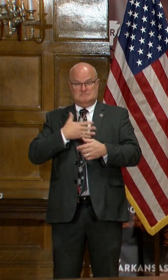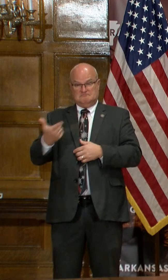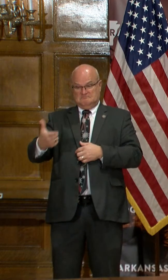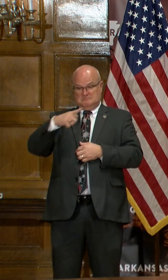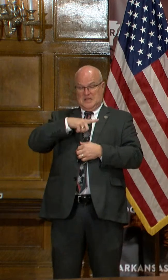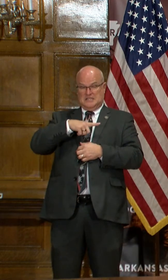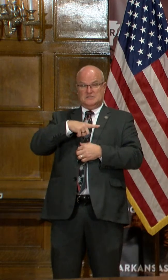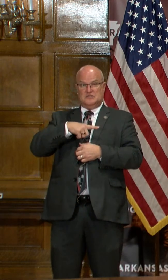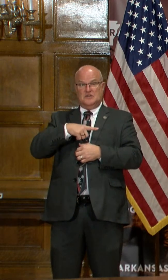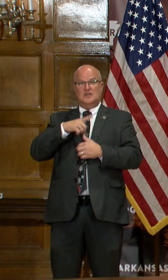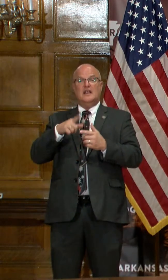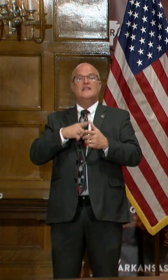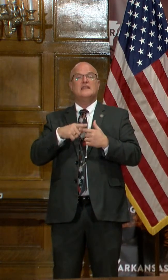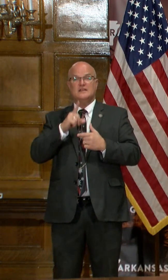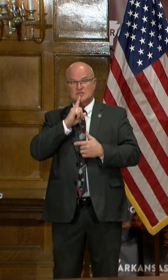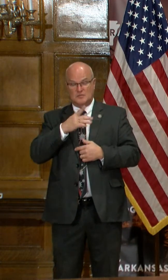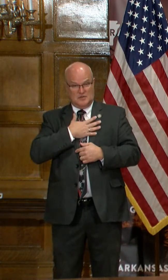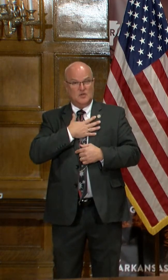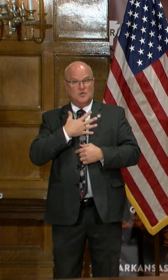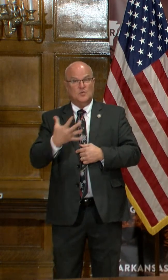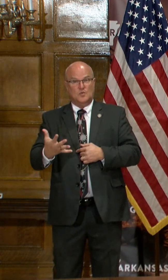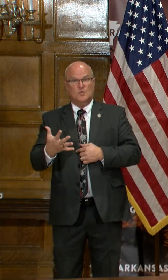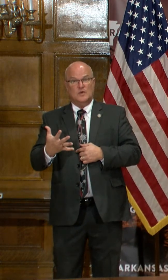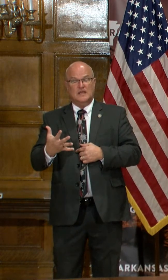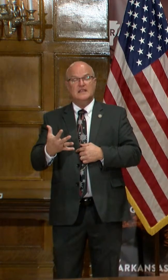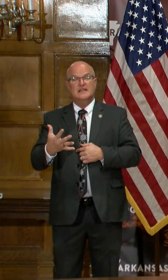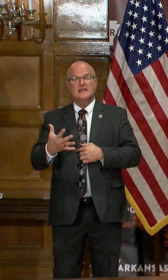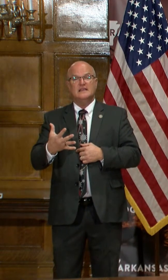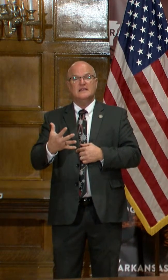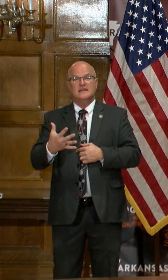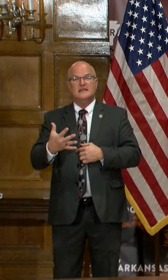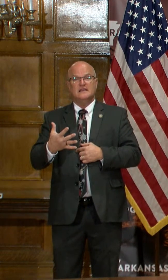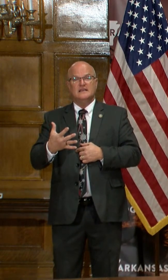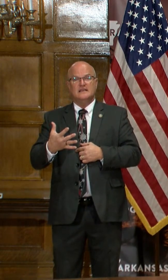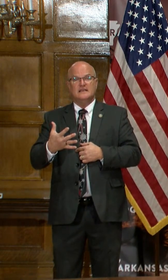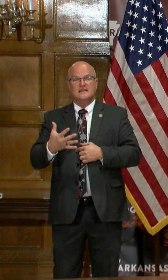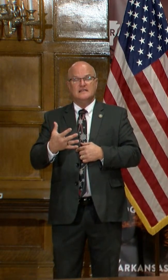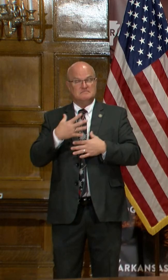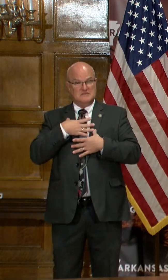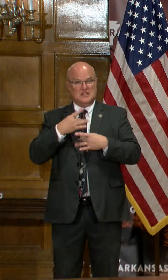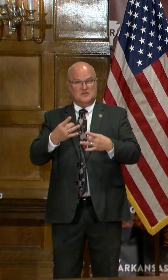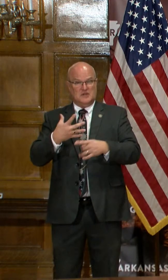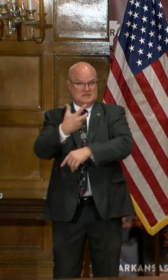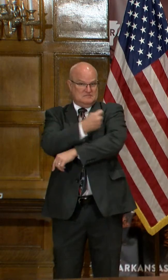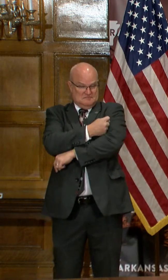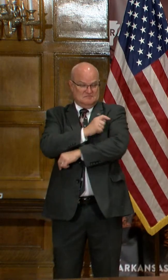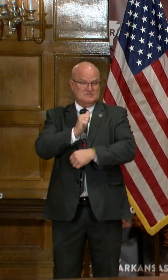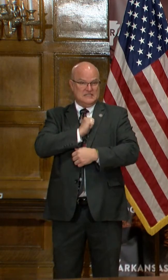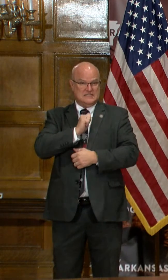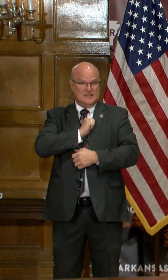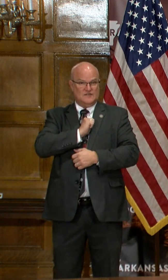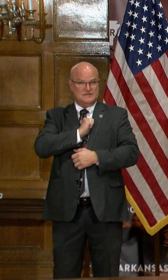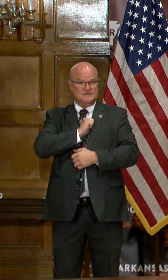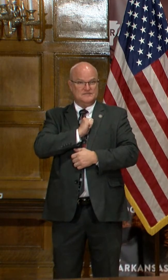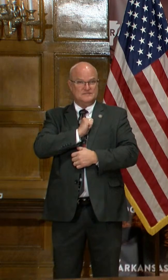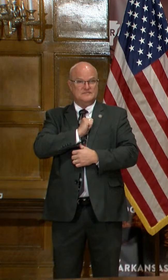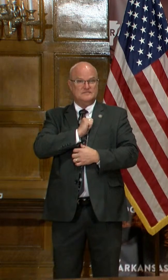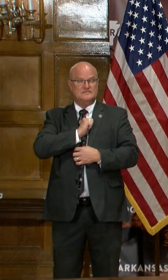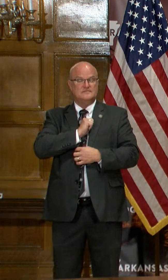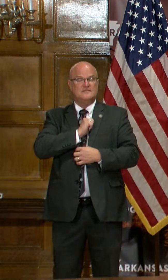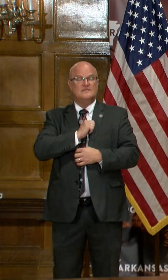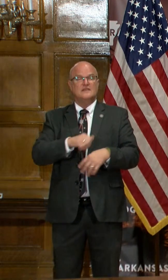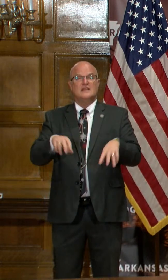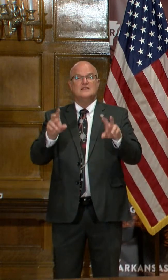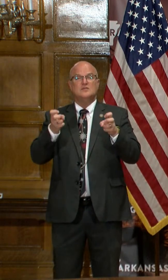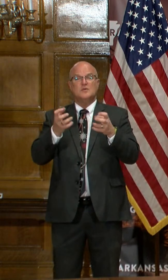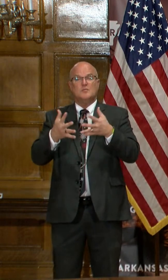and allocation, then I would certainly be willing and interested in taking the vaccine. In